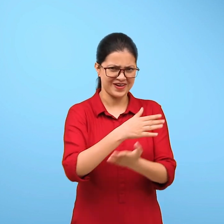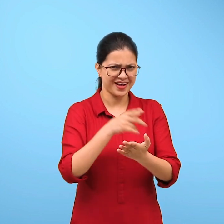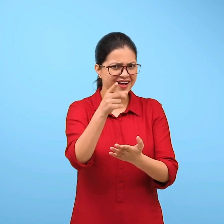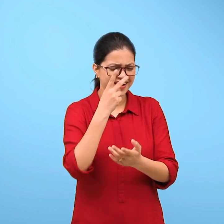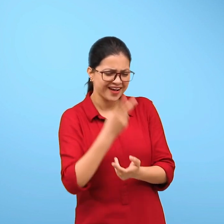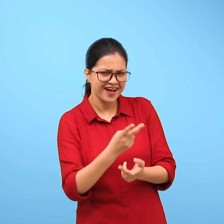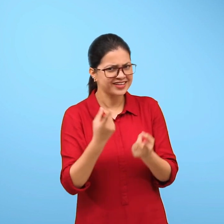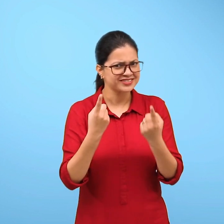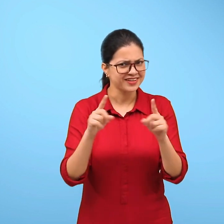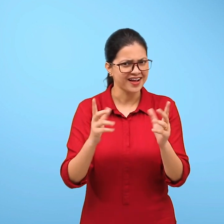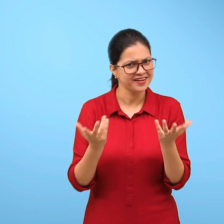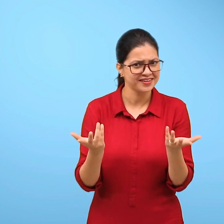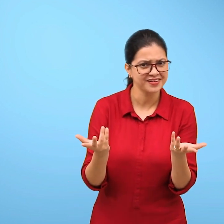it?